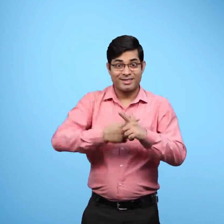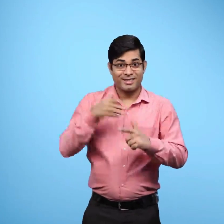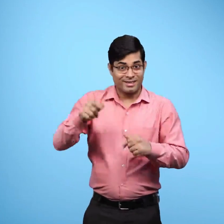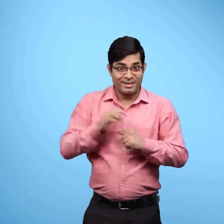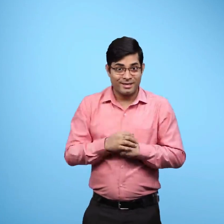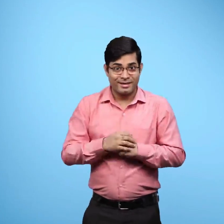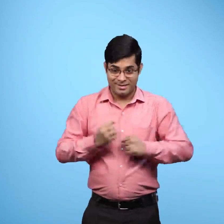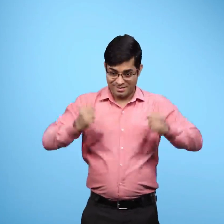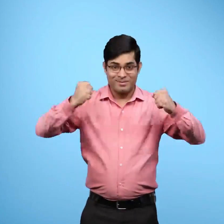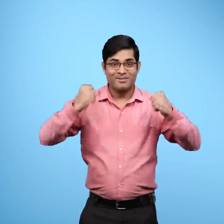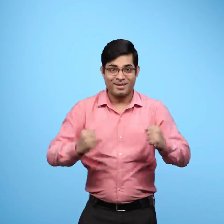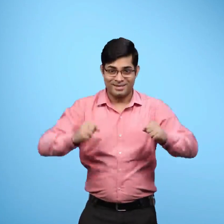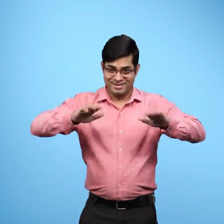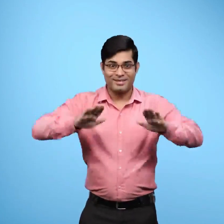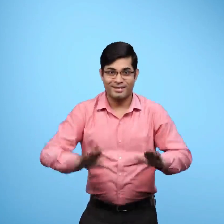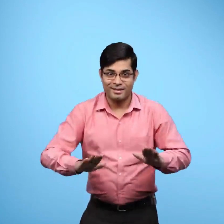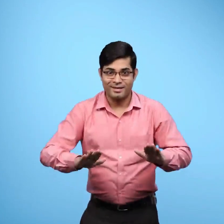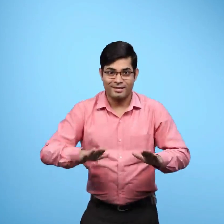Picture 2 shows Jigyasa is sitting